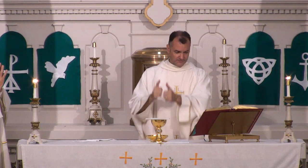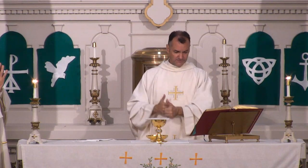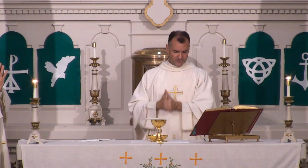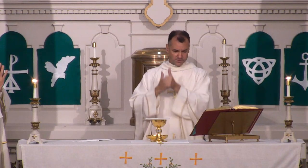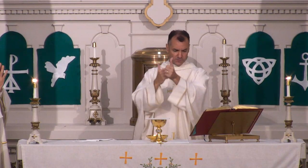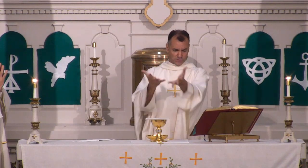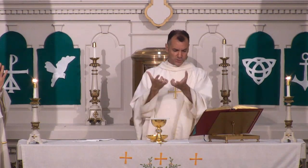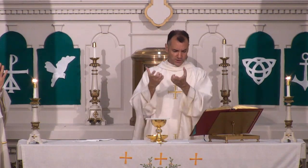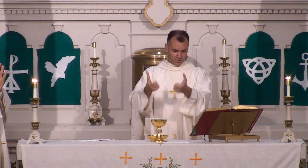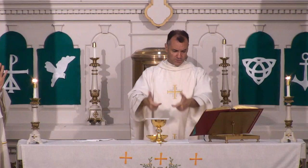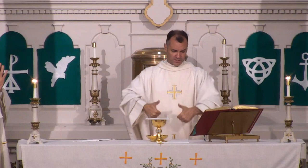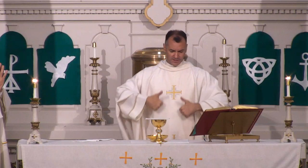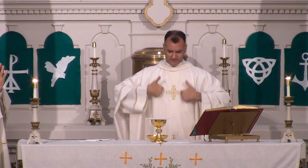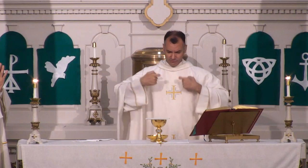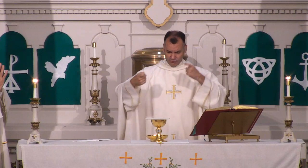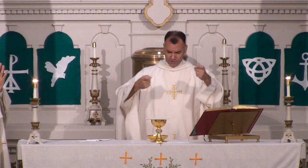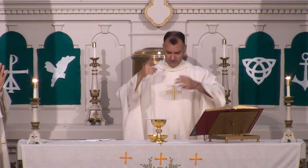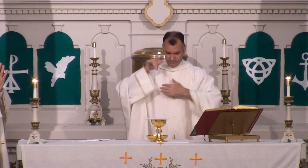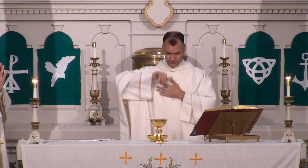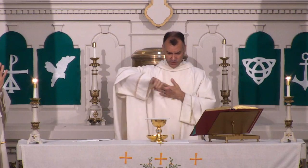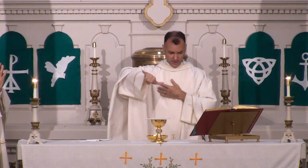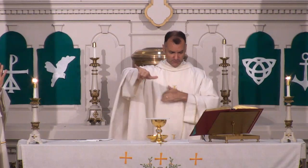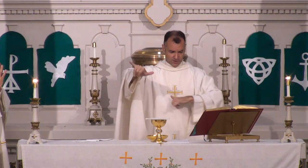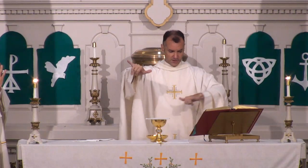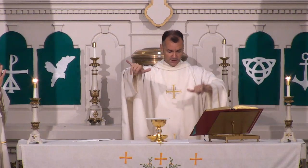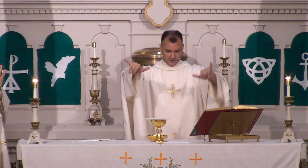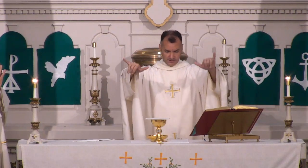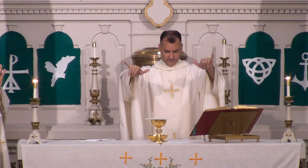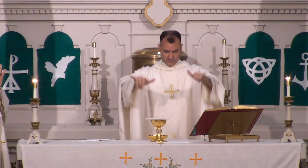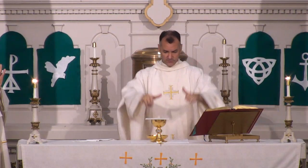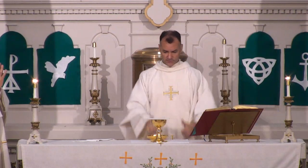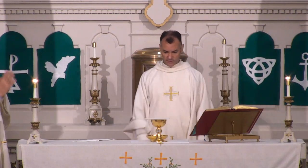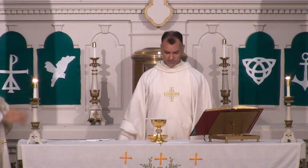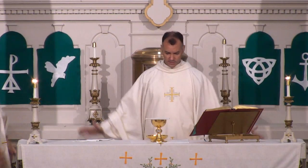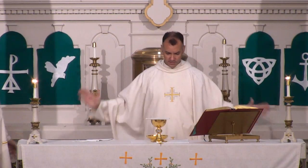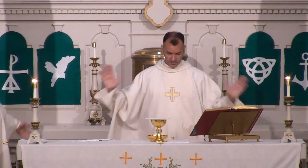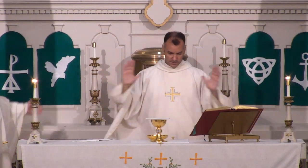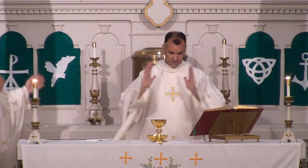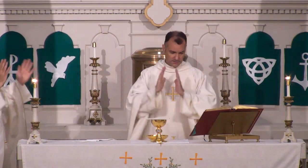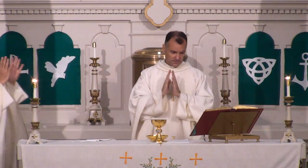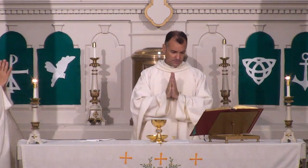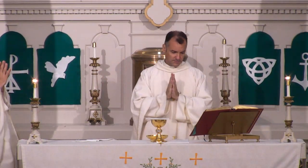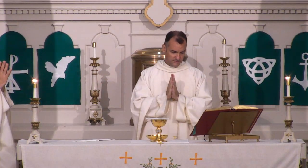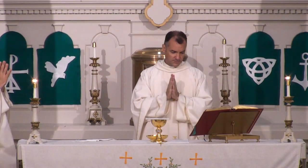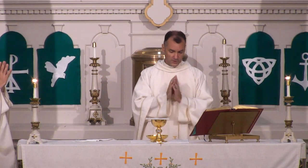her peace and unity in accordance with your will, who live and reign forever and ever.